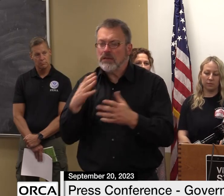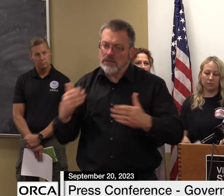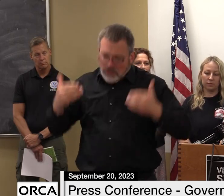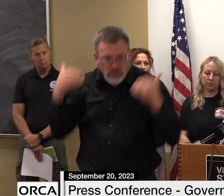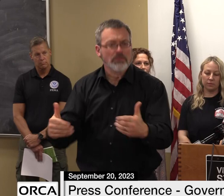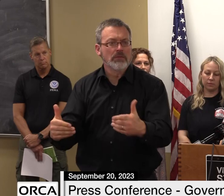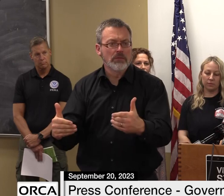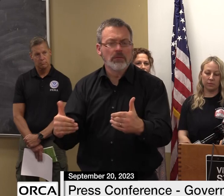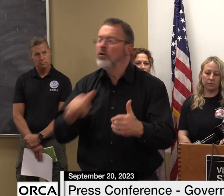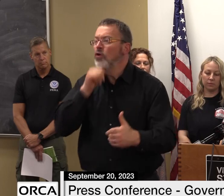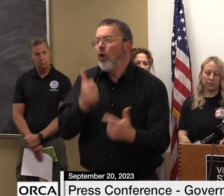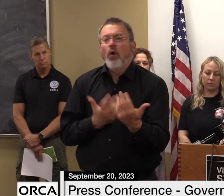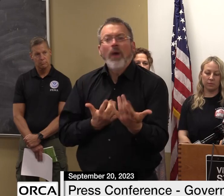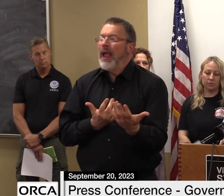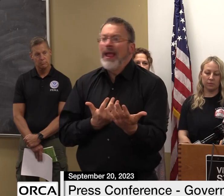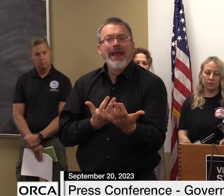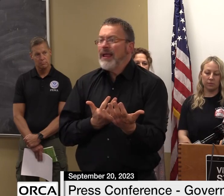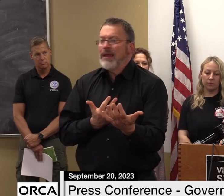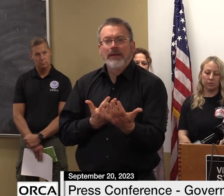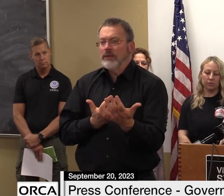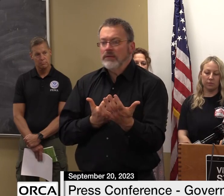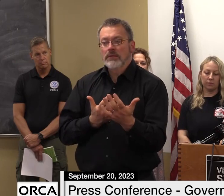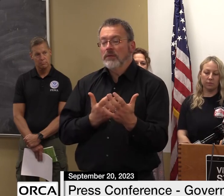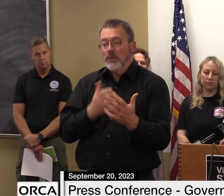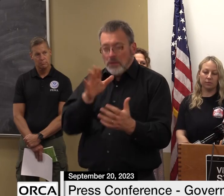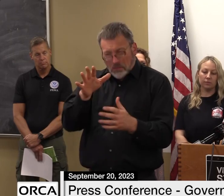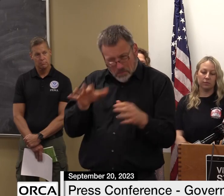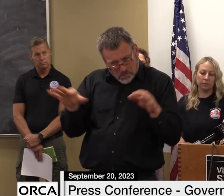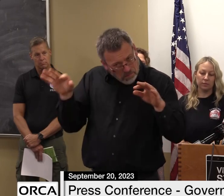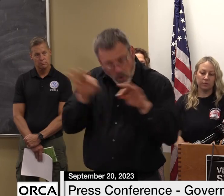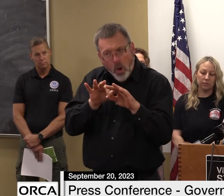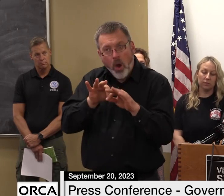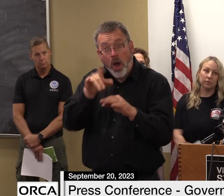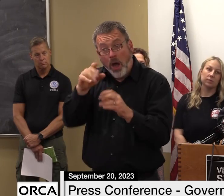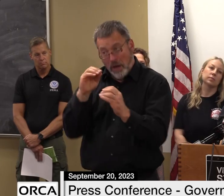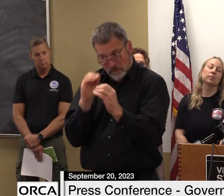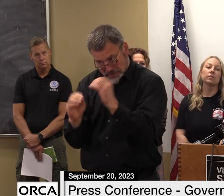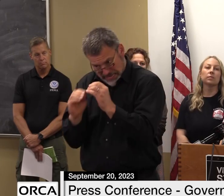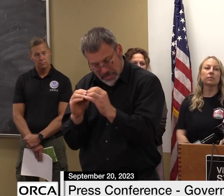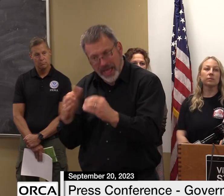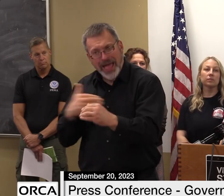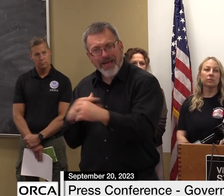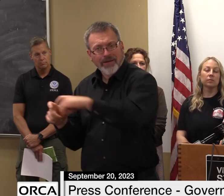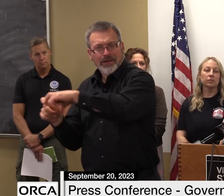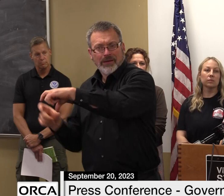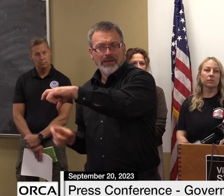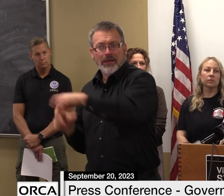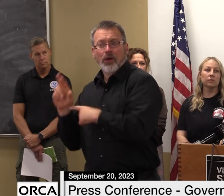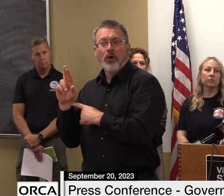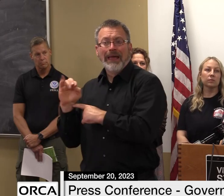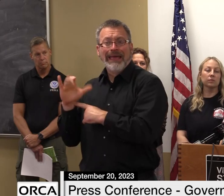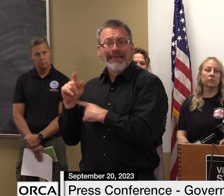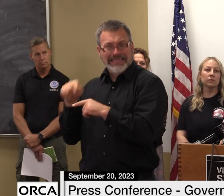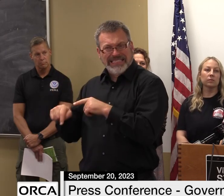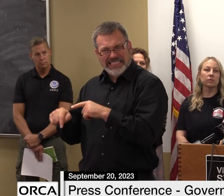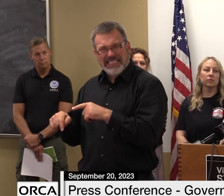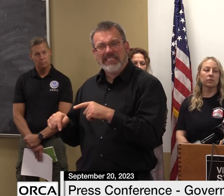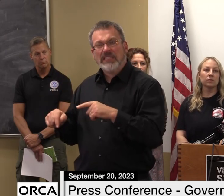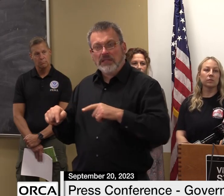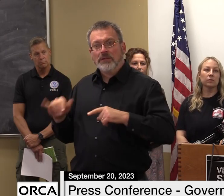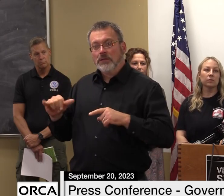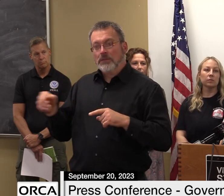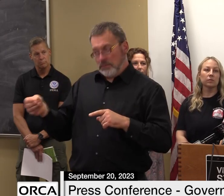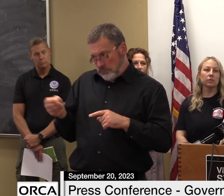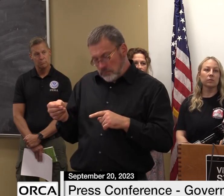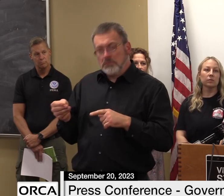with that. Keep your receipts. And if your expense exceeds what FEMA awarded you, if you're